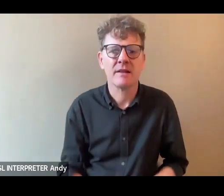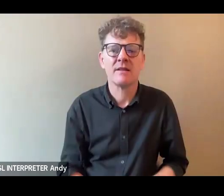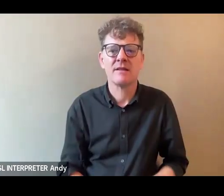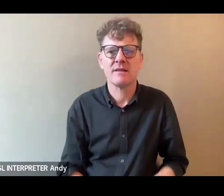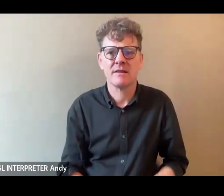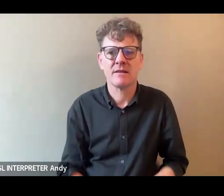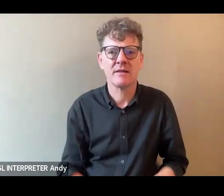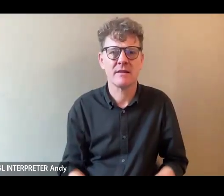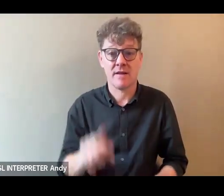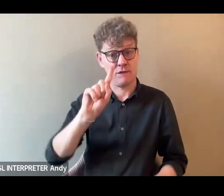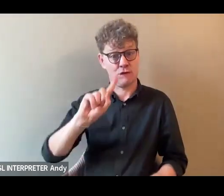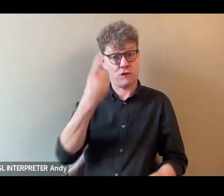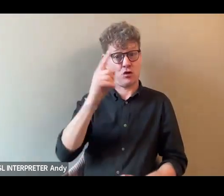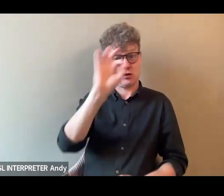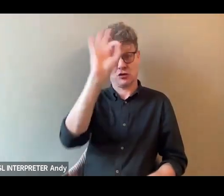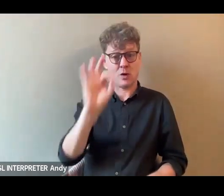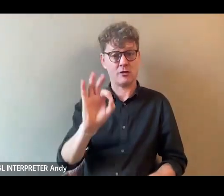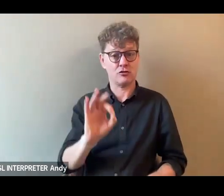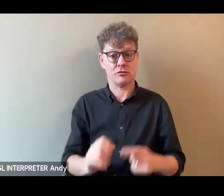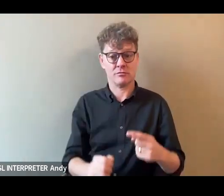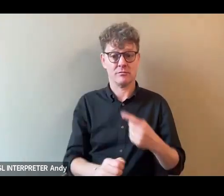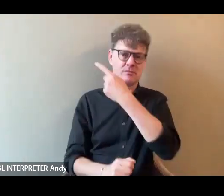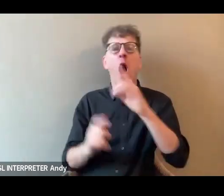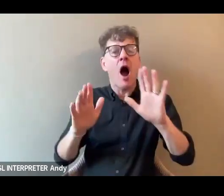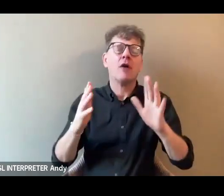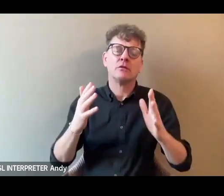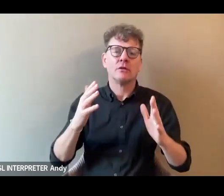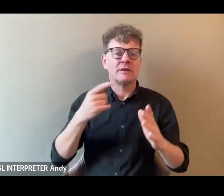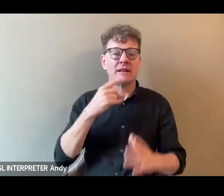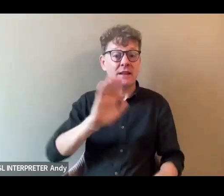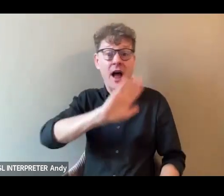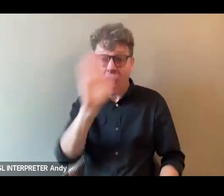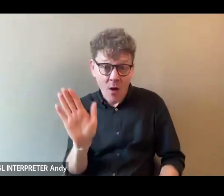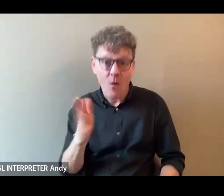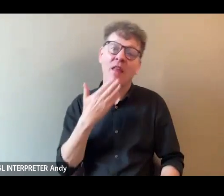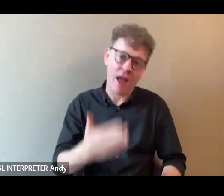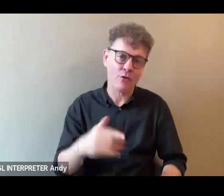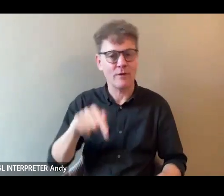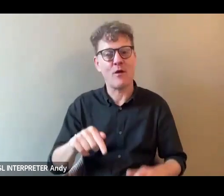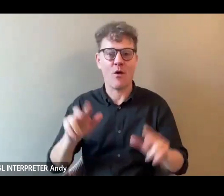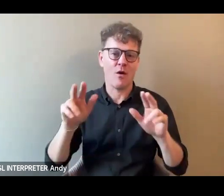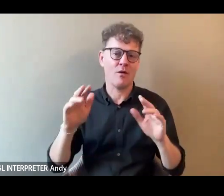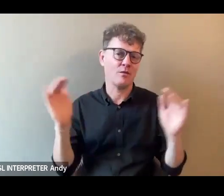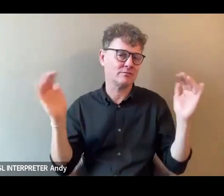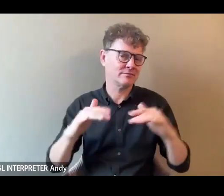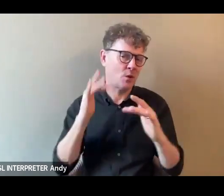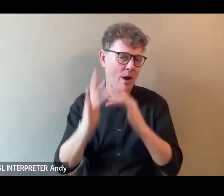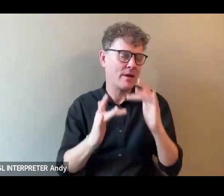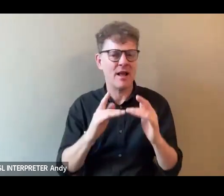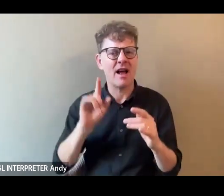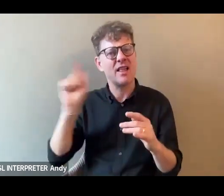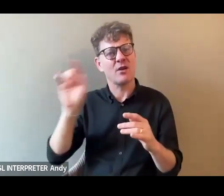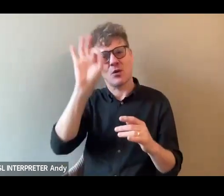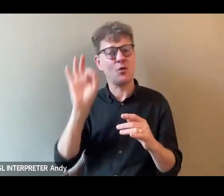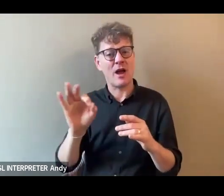Right, so first question. Hello, and thank you for the webinar. You're very welcome. My question is, given all the needs,